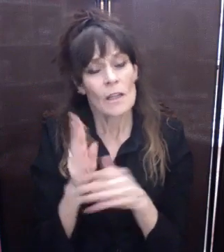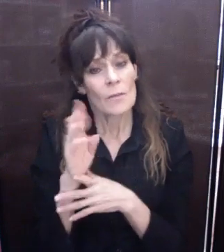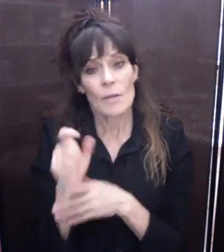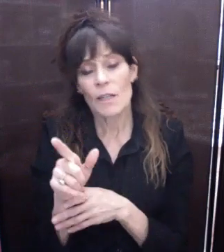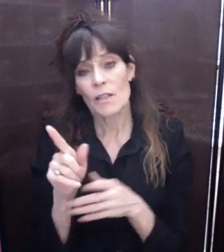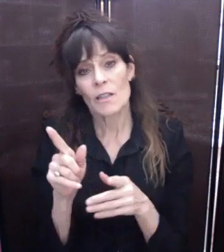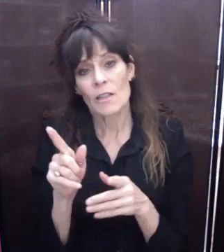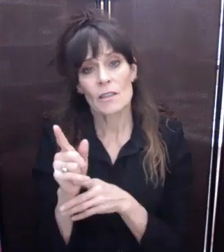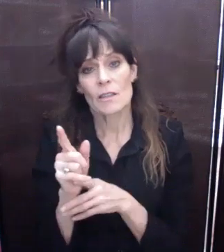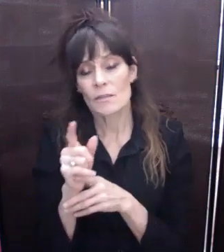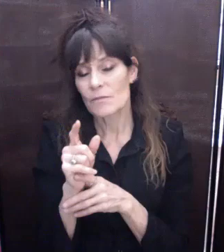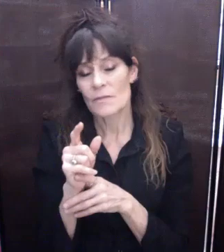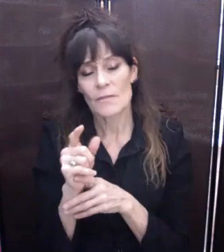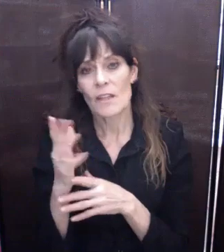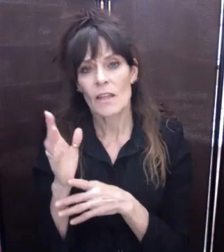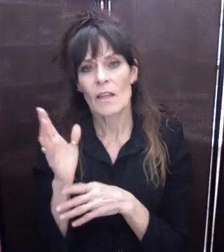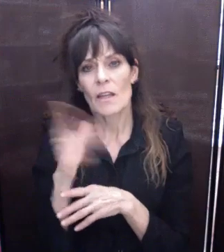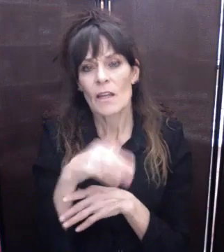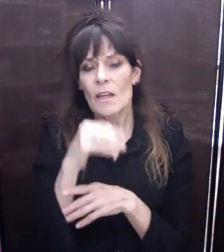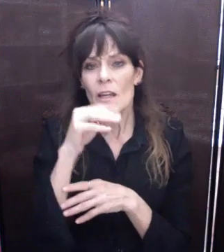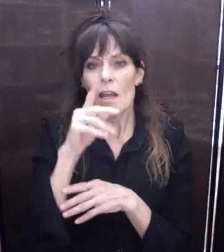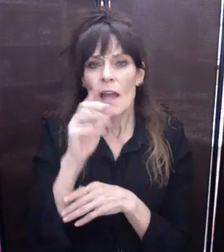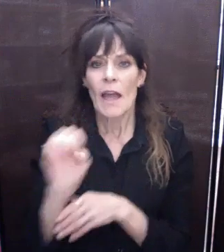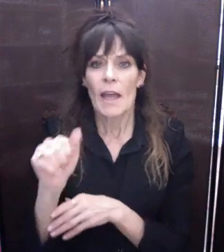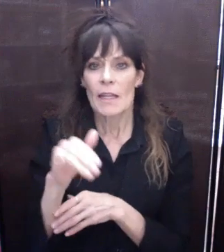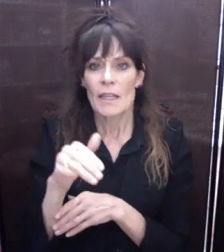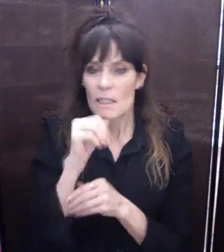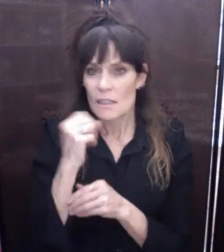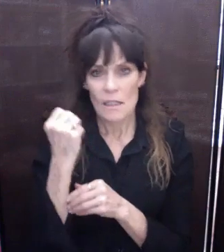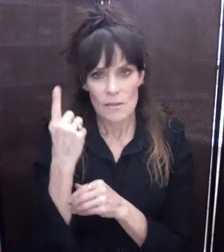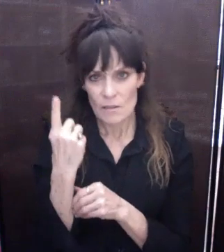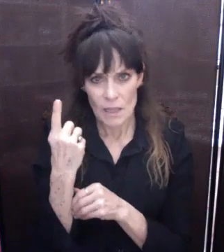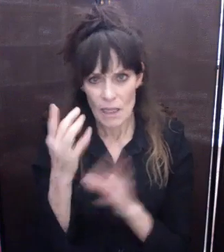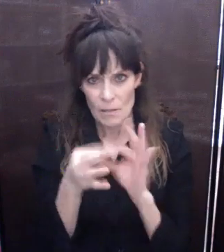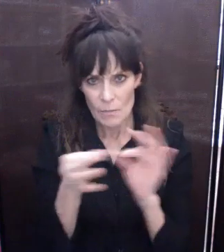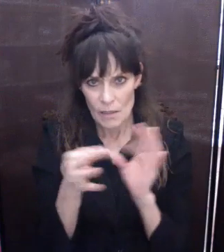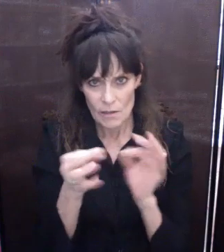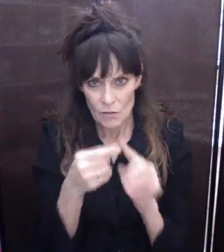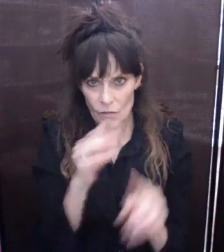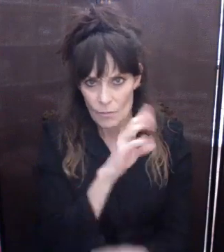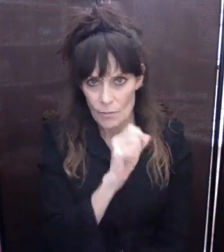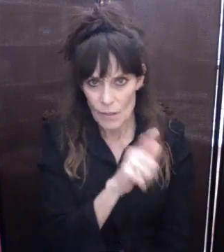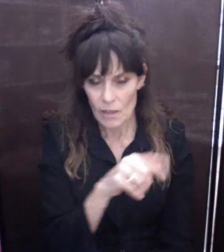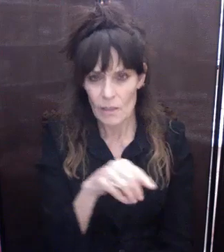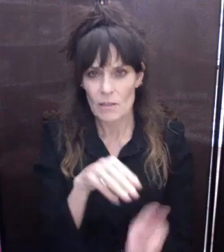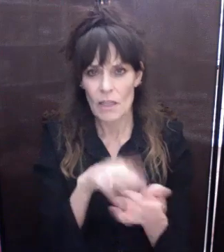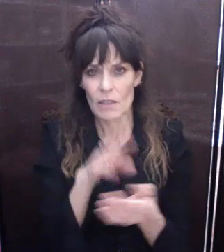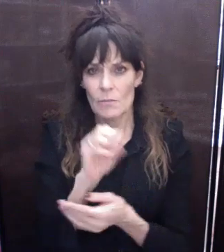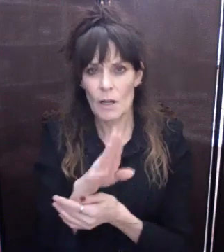not get it. Eddie is not able to get the message from Bill and Dr. Bob. He actually takes off after Ann at one point with a